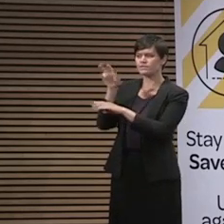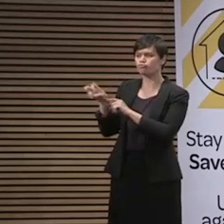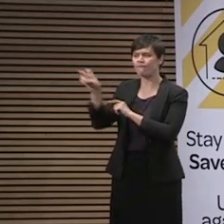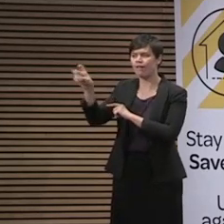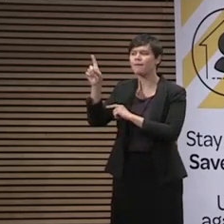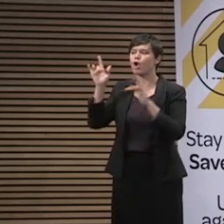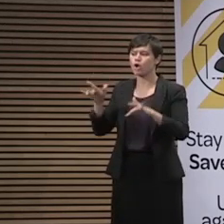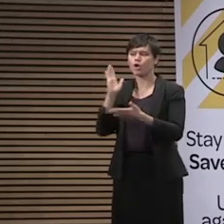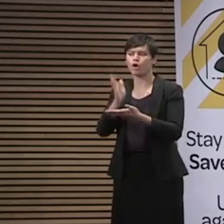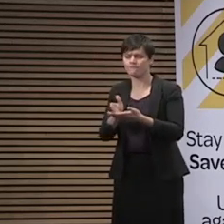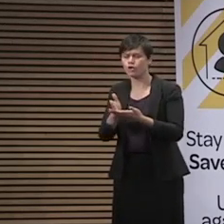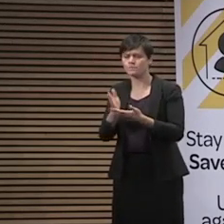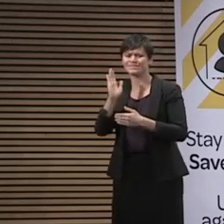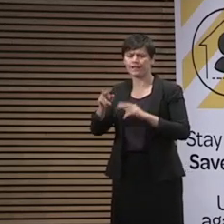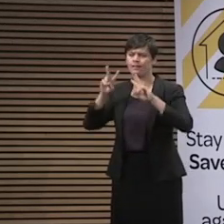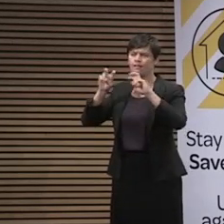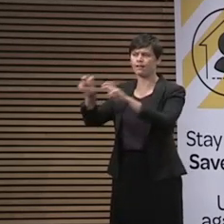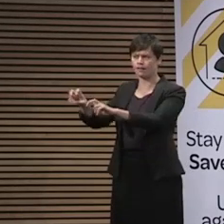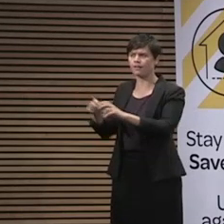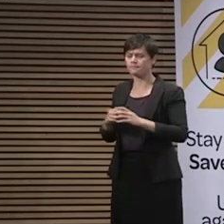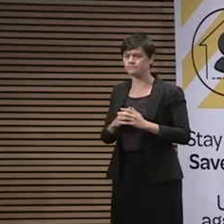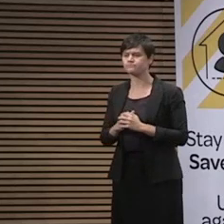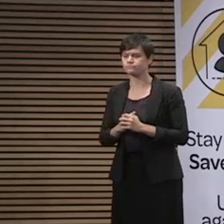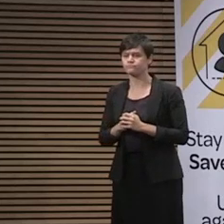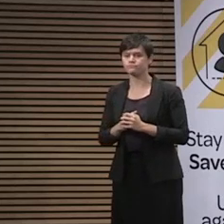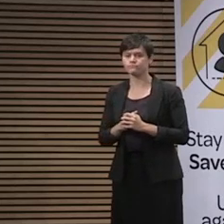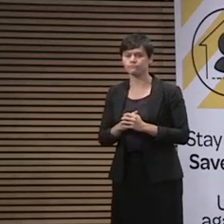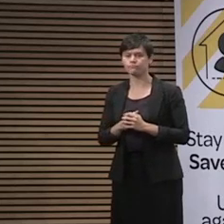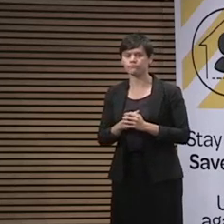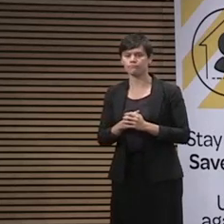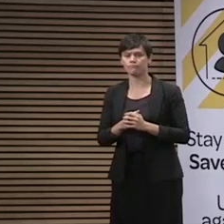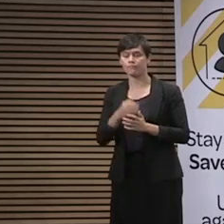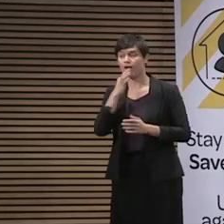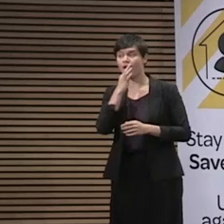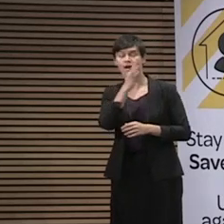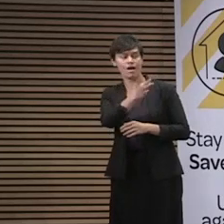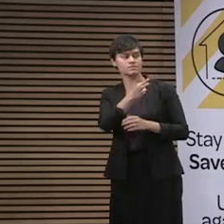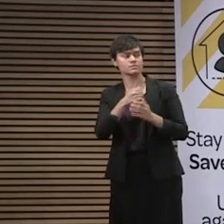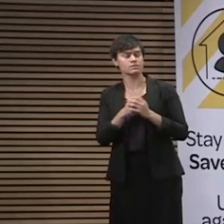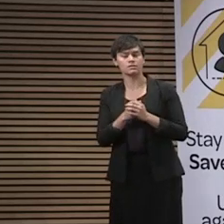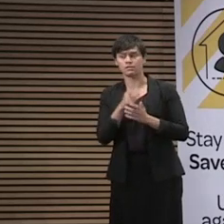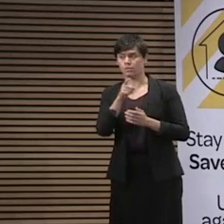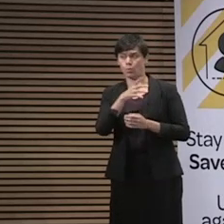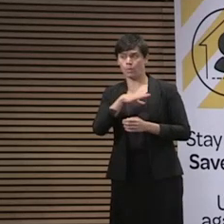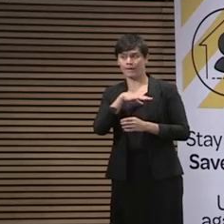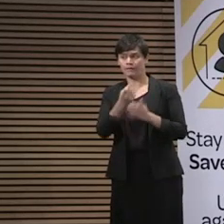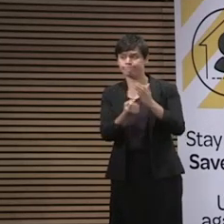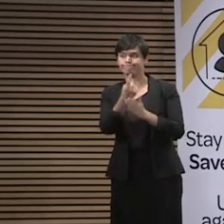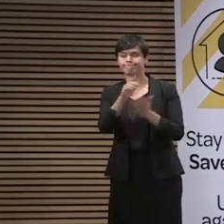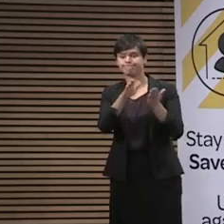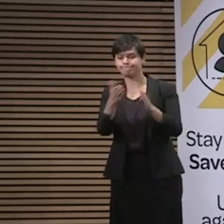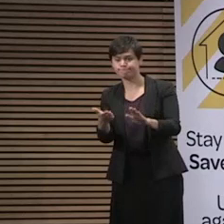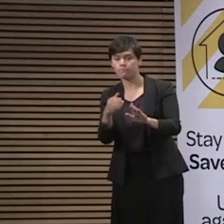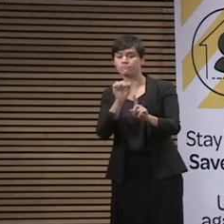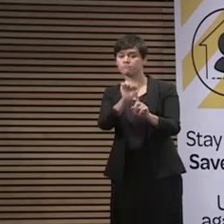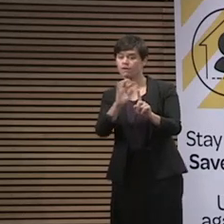mechanism here, so we're still not 100% certain. And are there other close contacts who have been tested? Are there other close contacts who have been tested, or have we